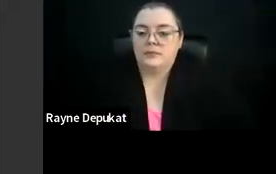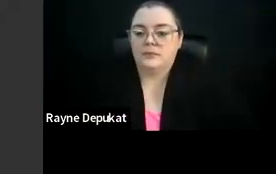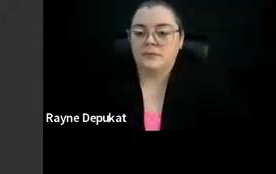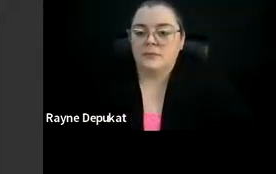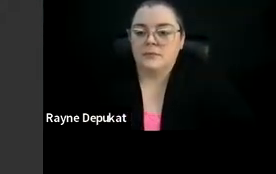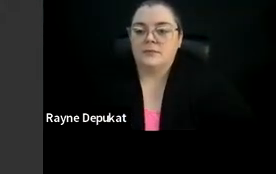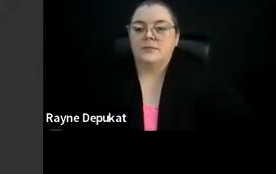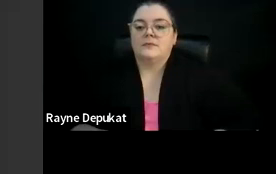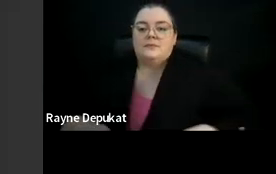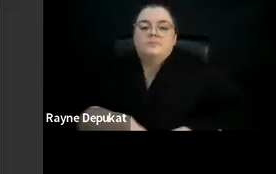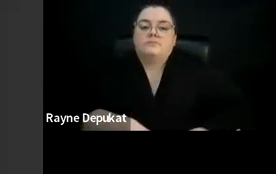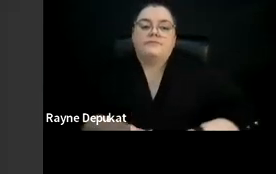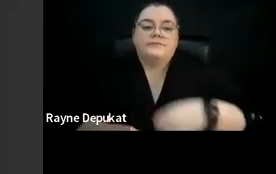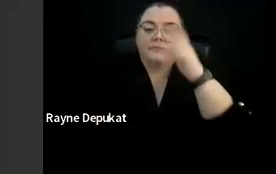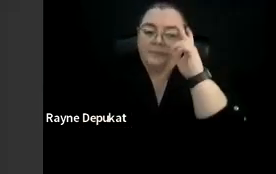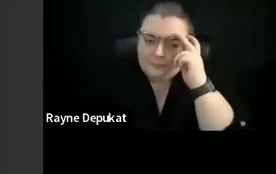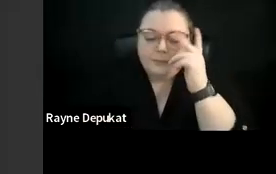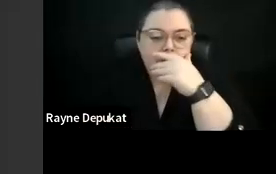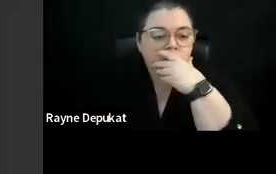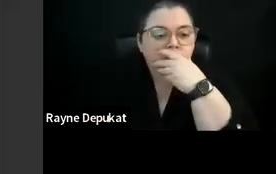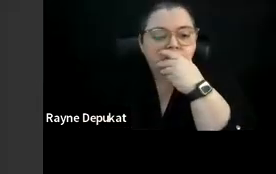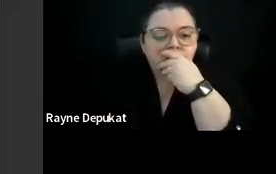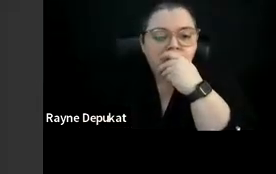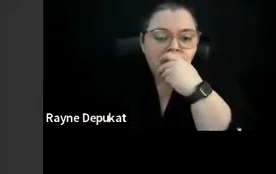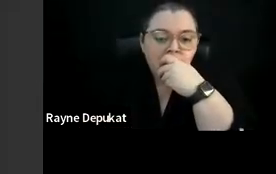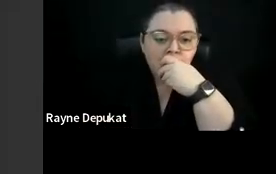If you could skip the examples when you scroll so we can get to the next item.